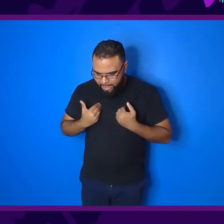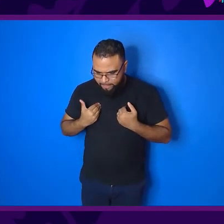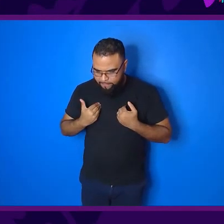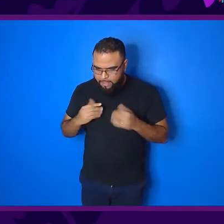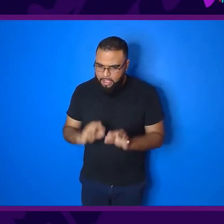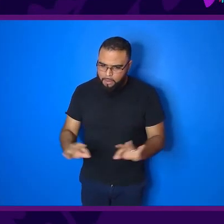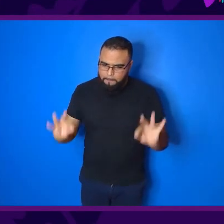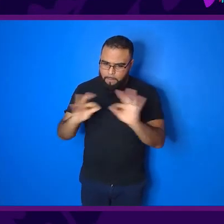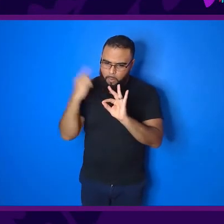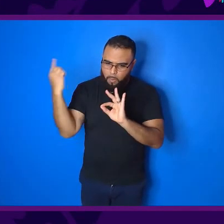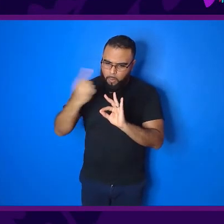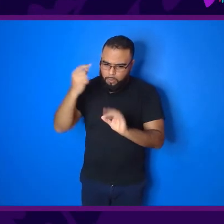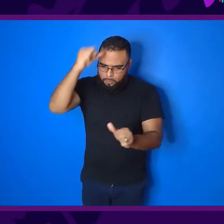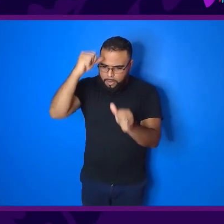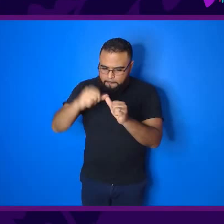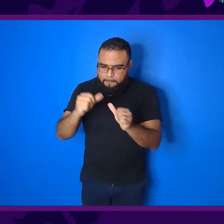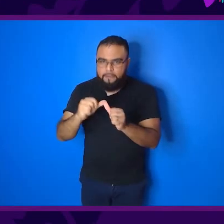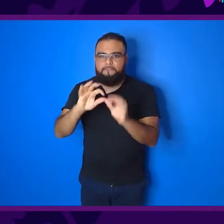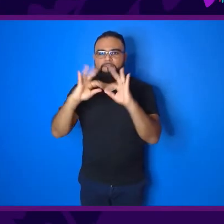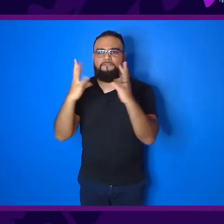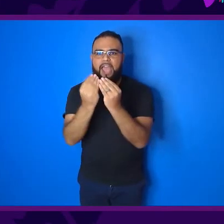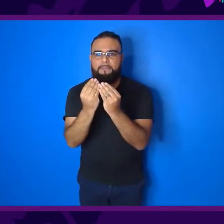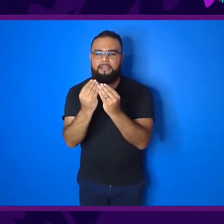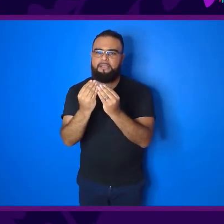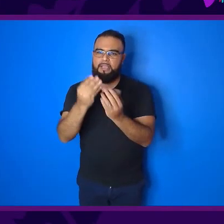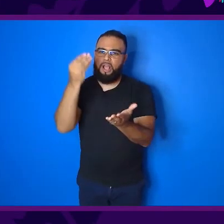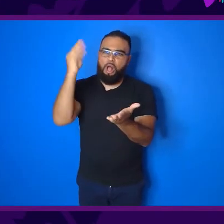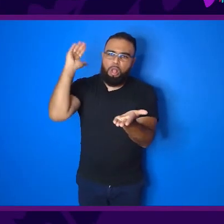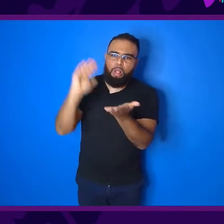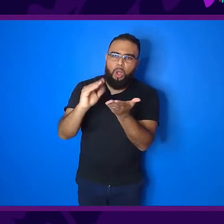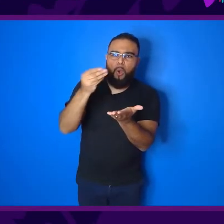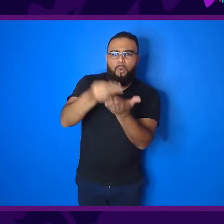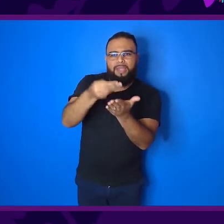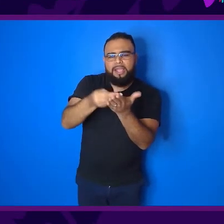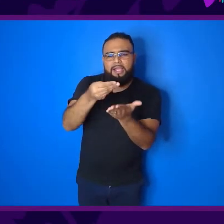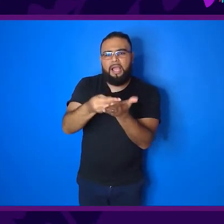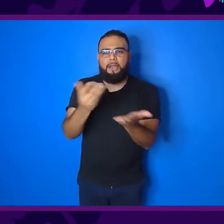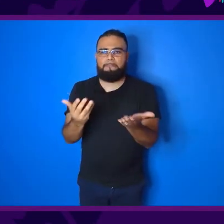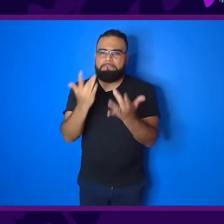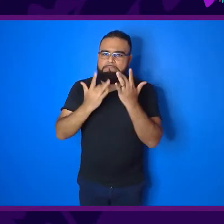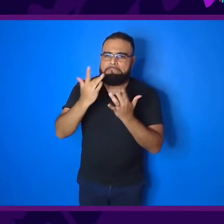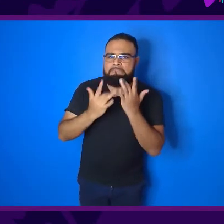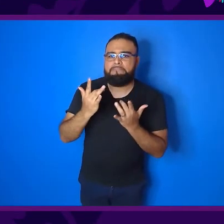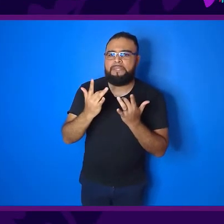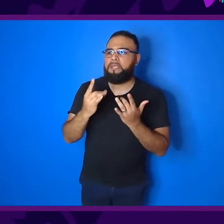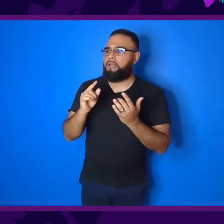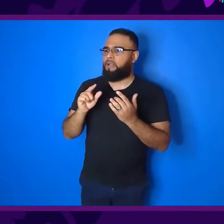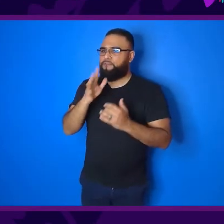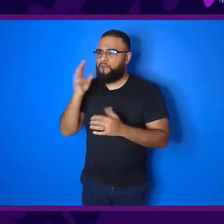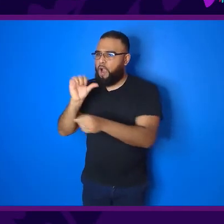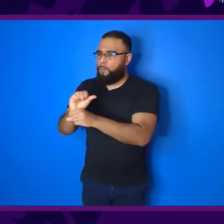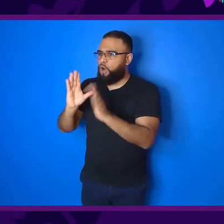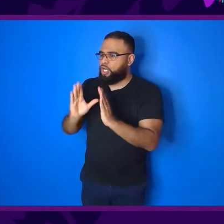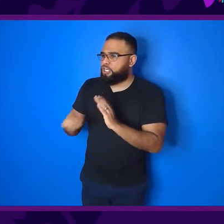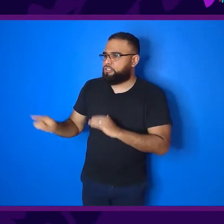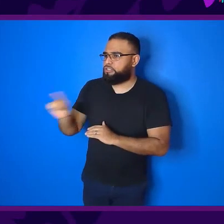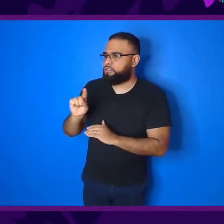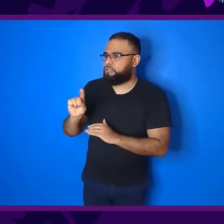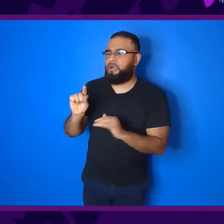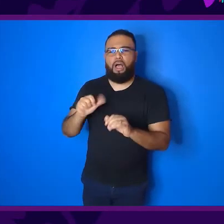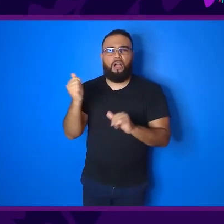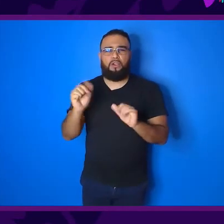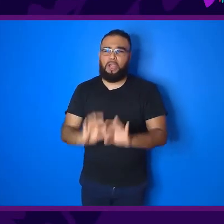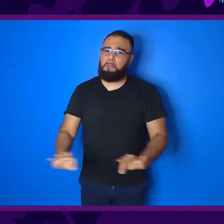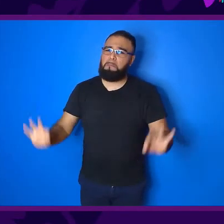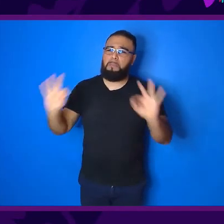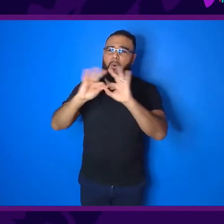immigrant families, about politically disempowered farm workers and other essential communities who are disproportionately just